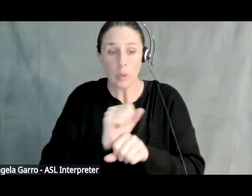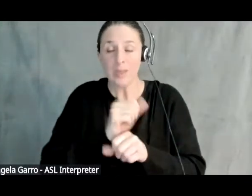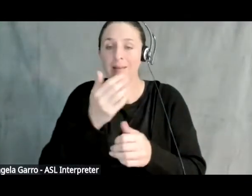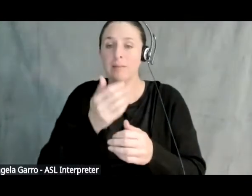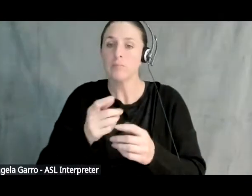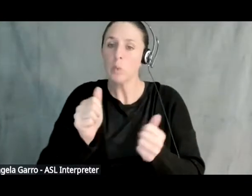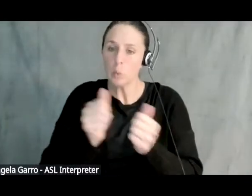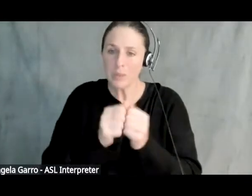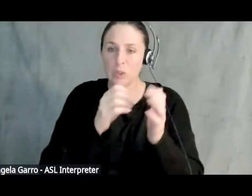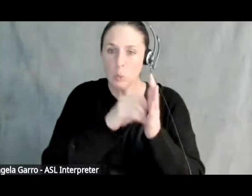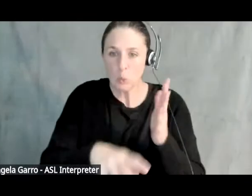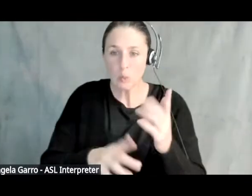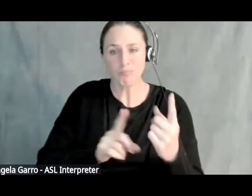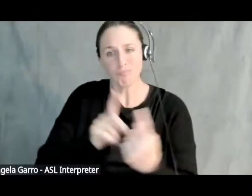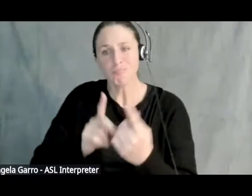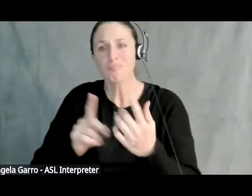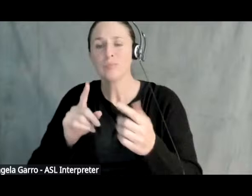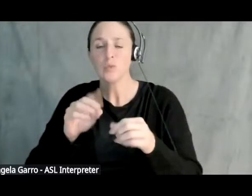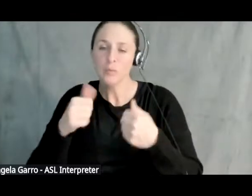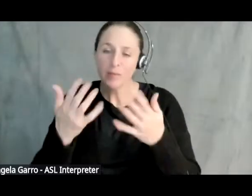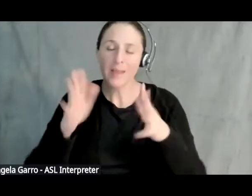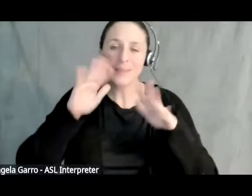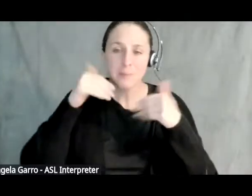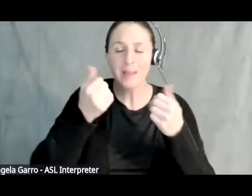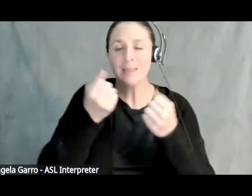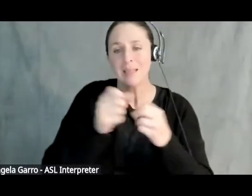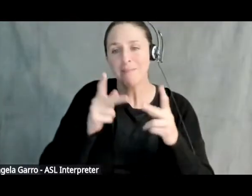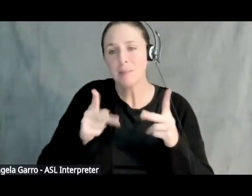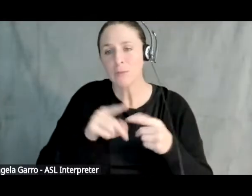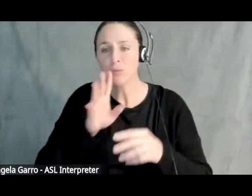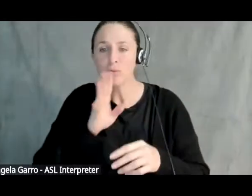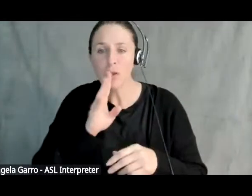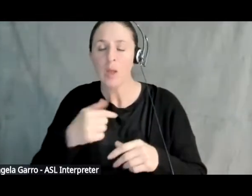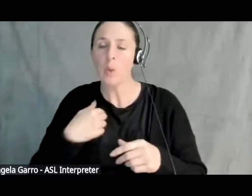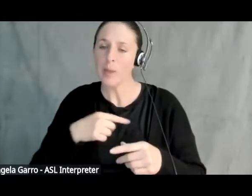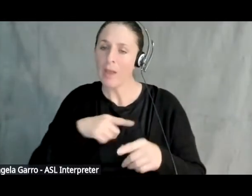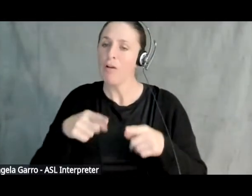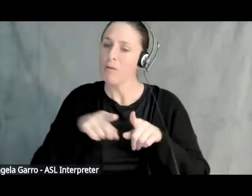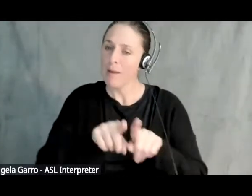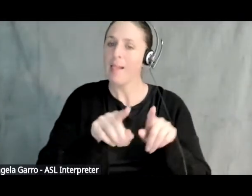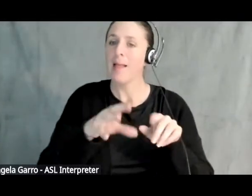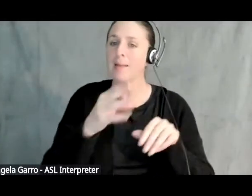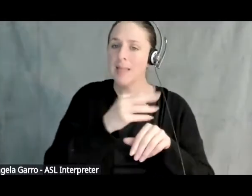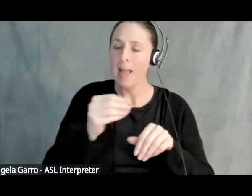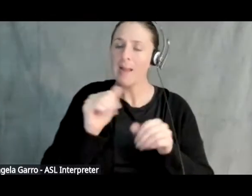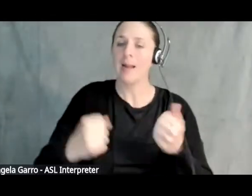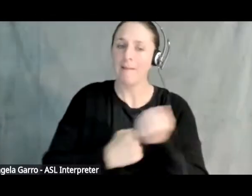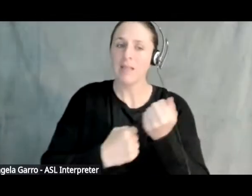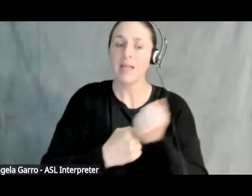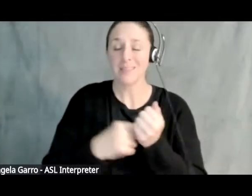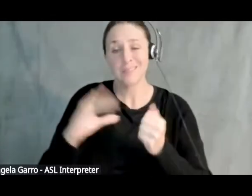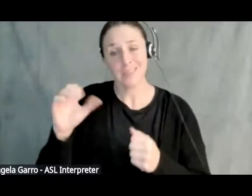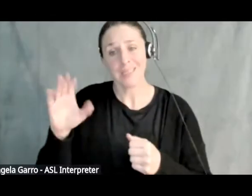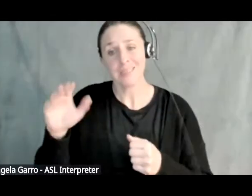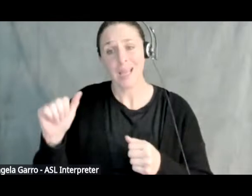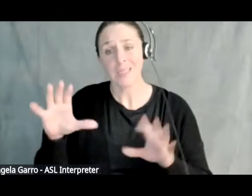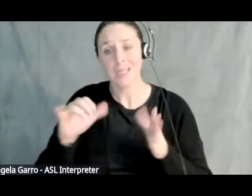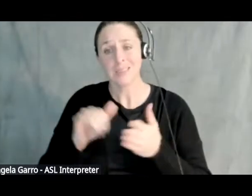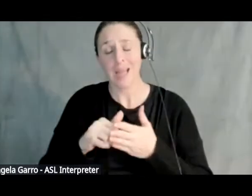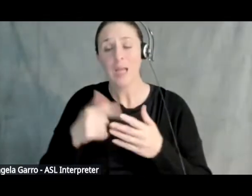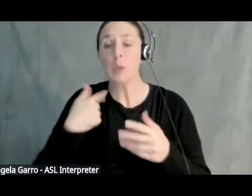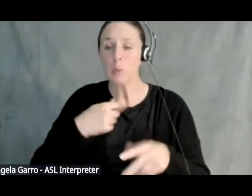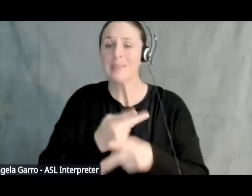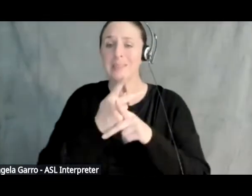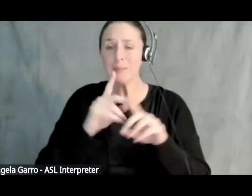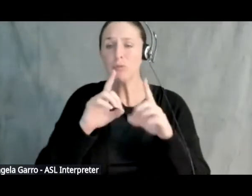to provide a smile, a safe place to talk. We're allies and we're advocates. CSEA does that. We keep the district